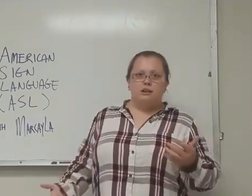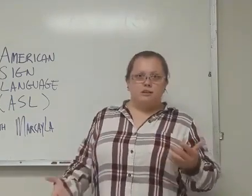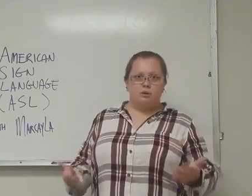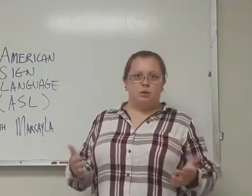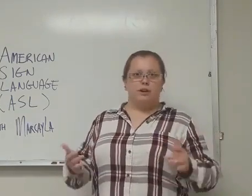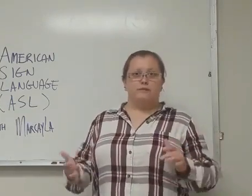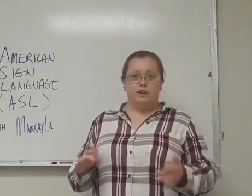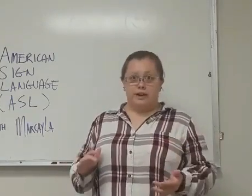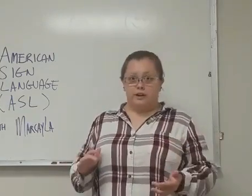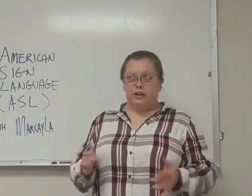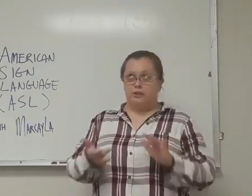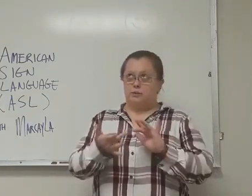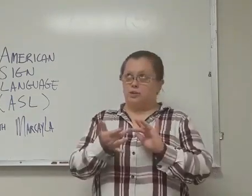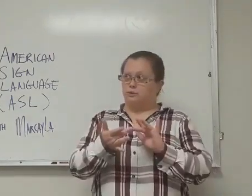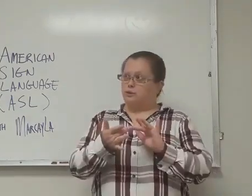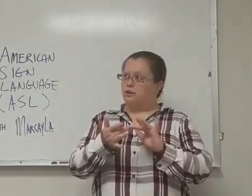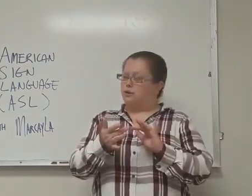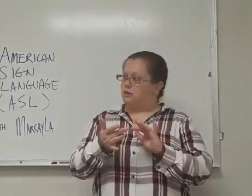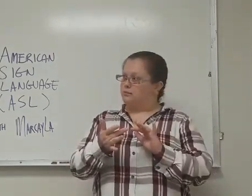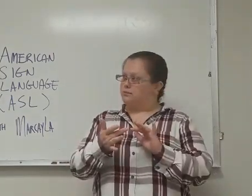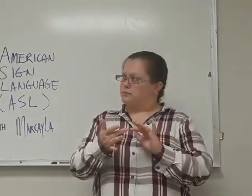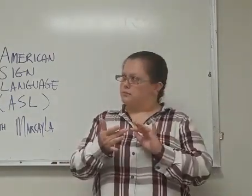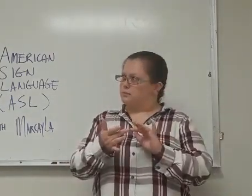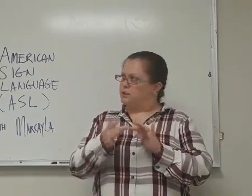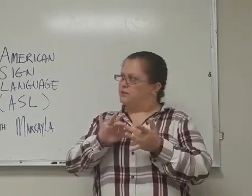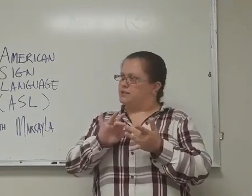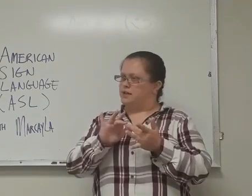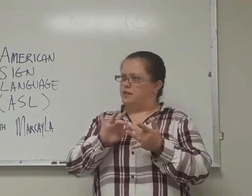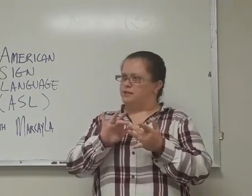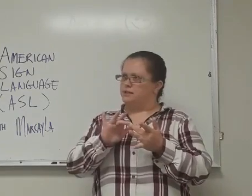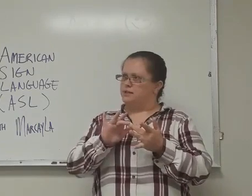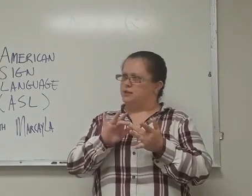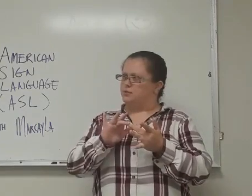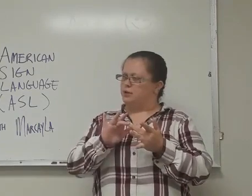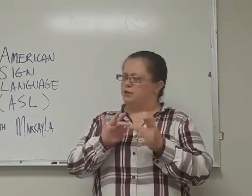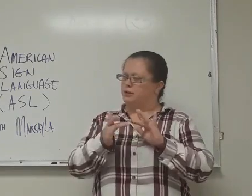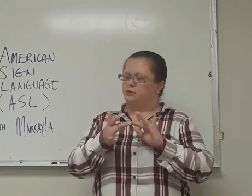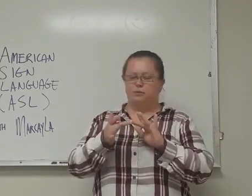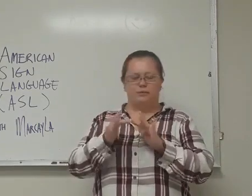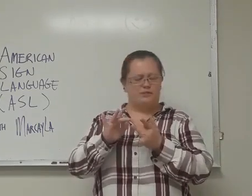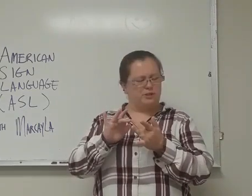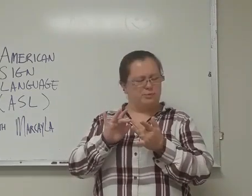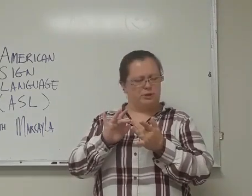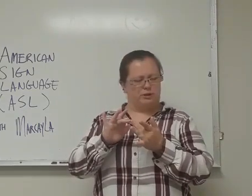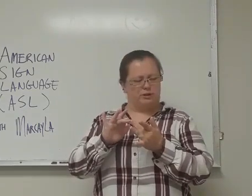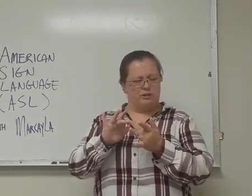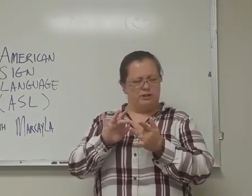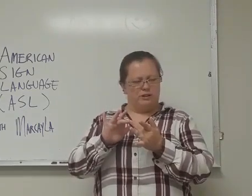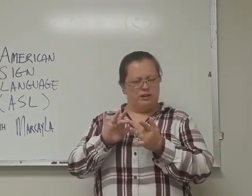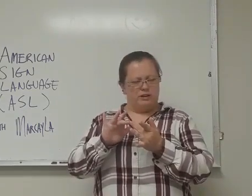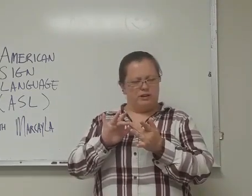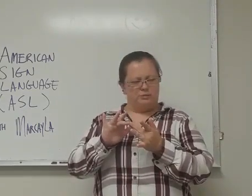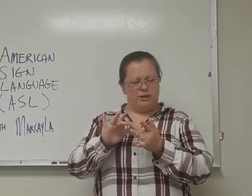The word for internet, which I believe is this. That's either computer. I don't remember if it's computer or internet,